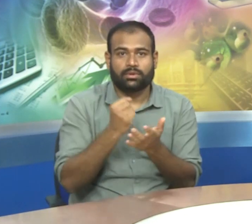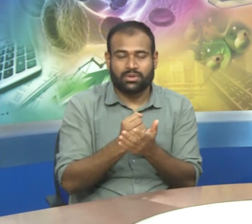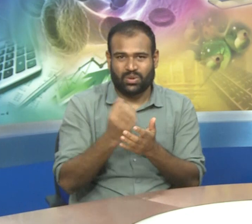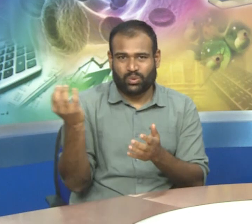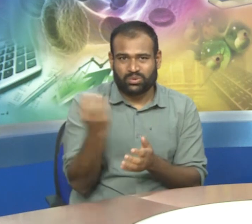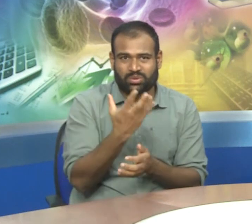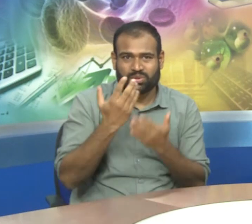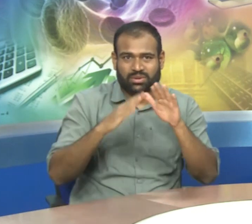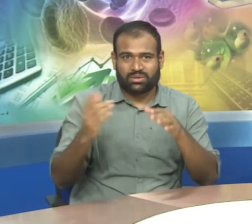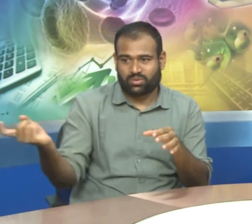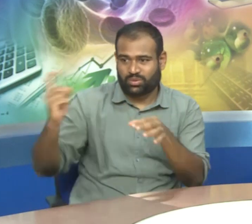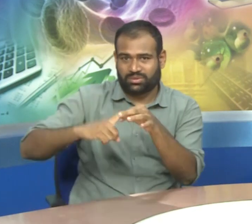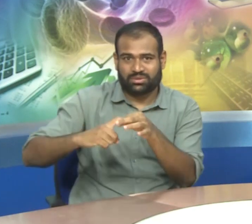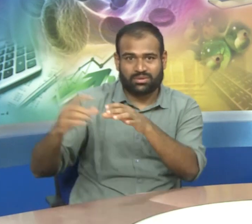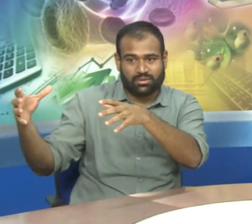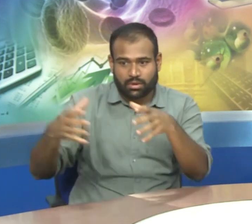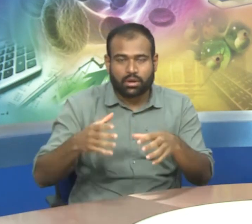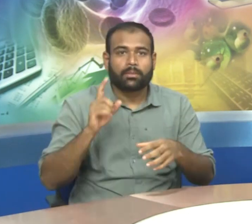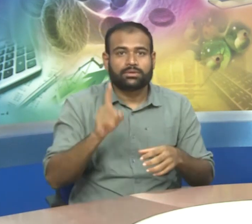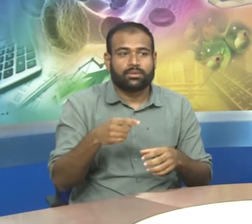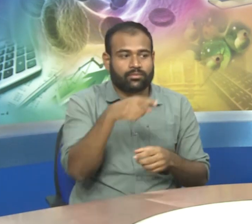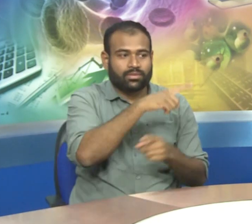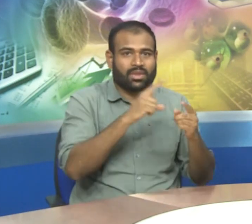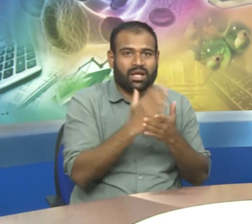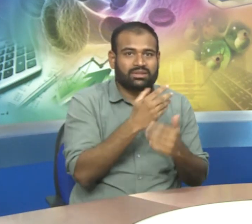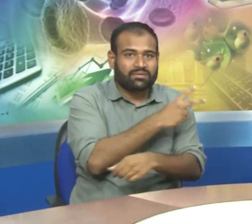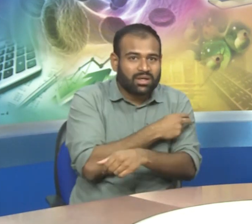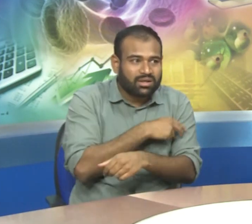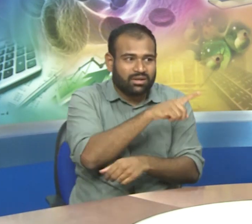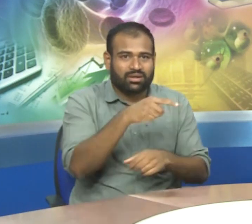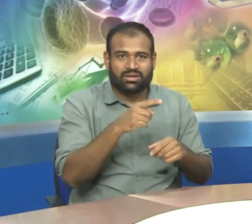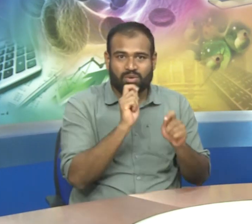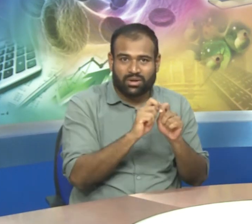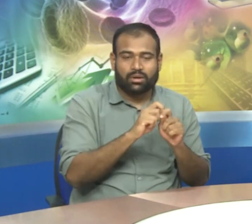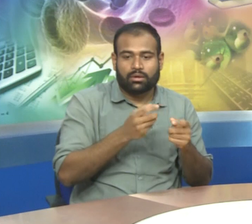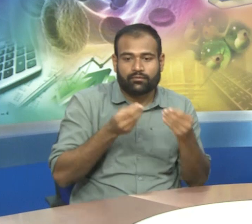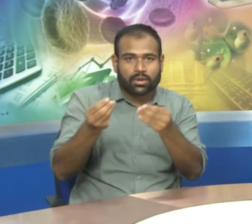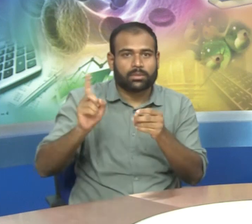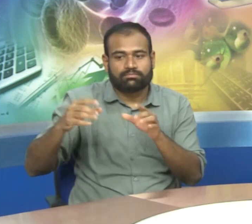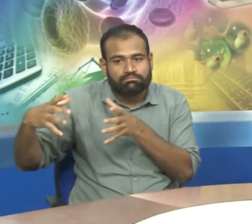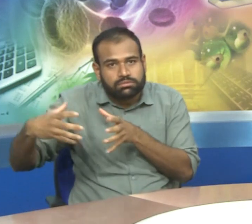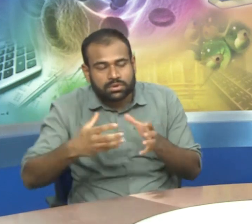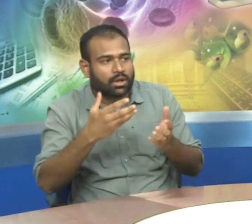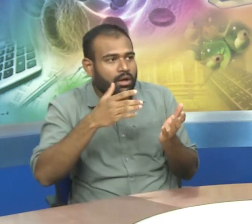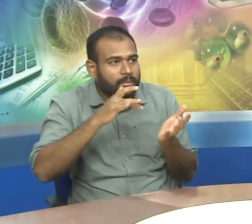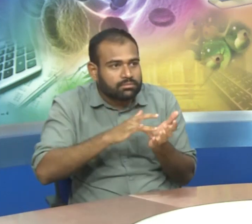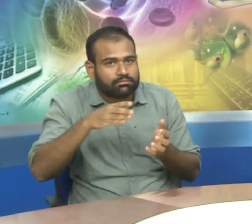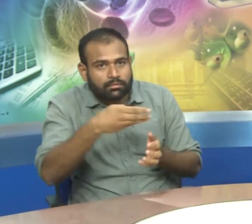And these programs are in the form of lecture by the librarian, followed by a tour of